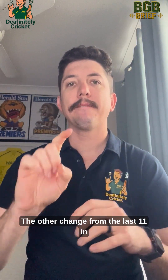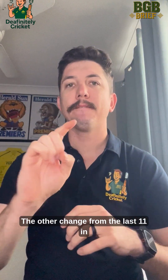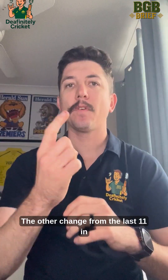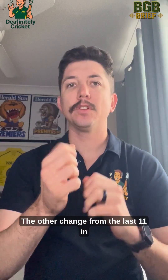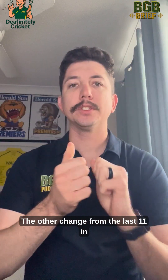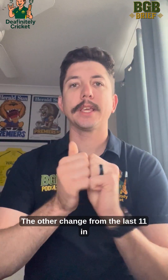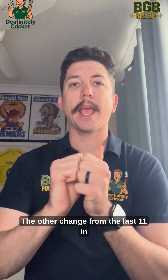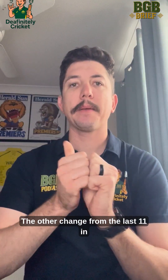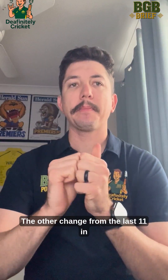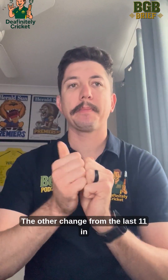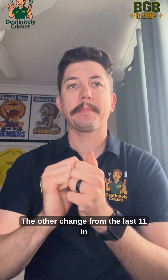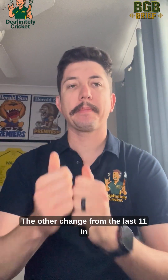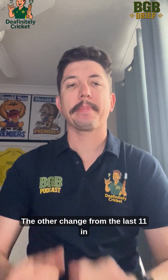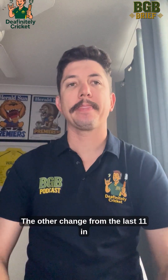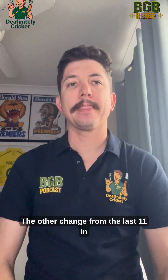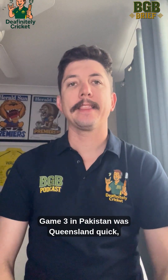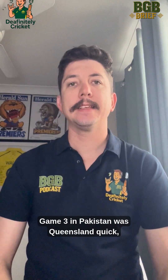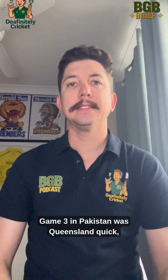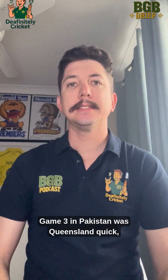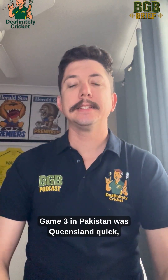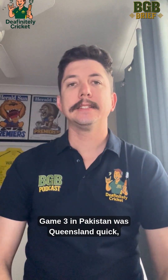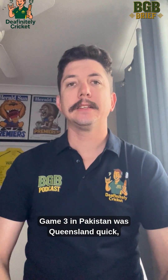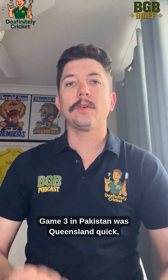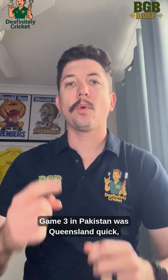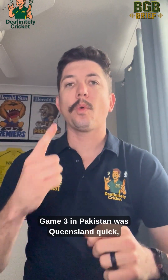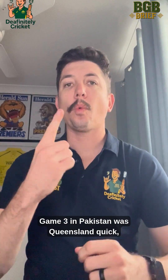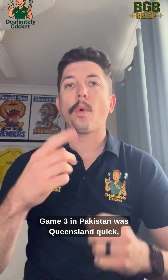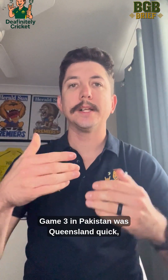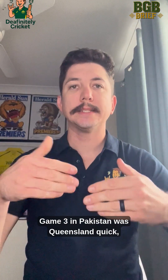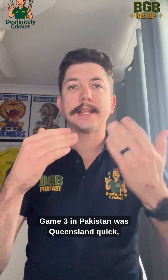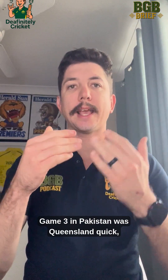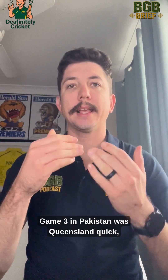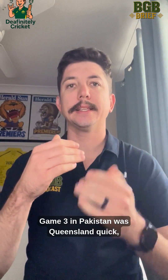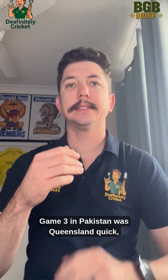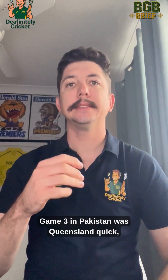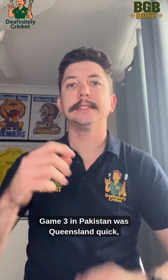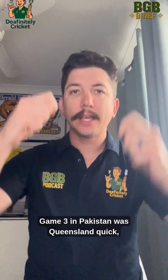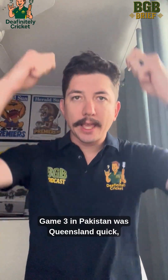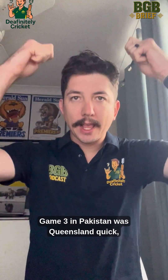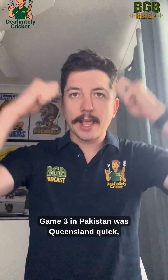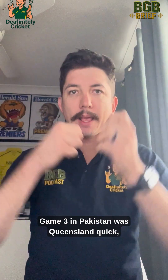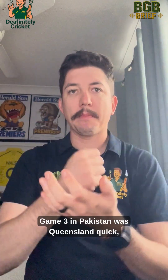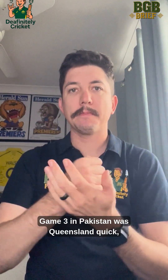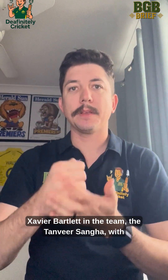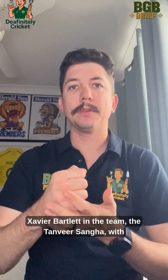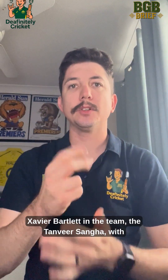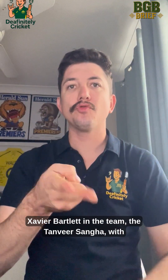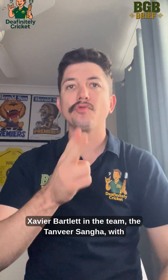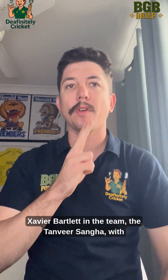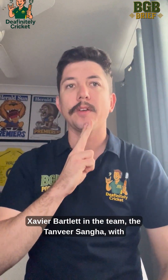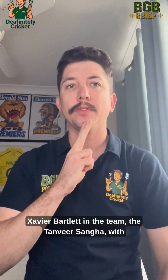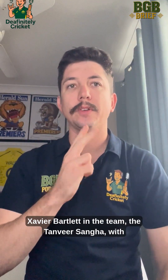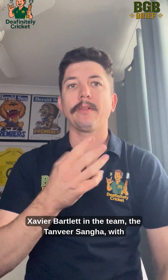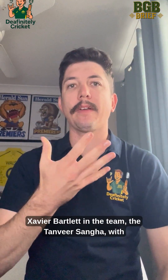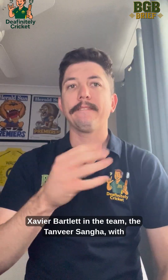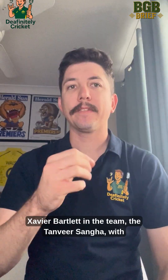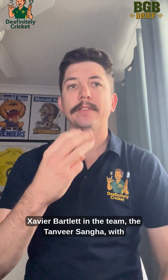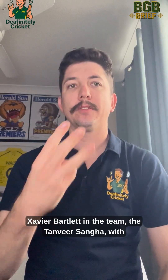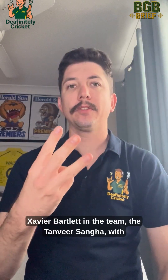from the last 11 in Game 3 in Pakistan was Queensland quick Xavier Bartlett in